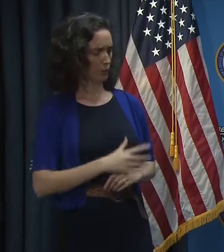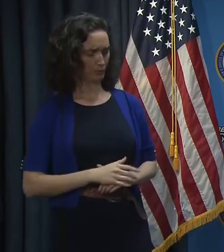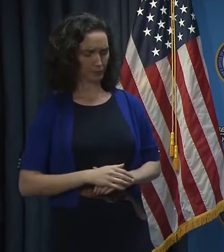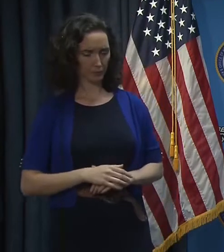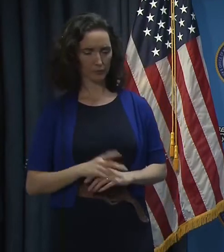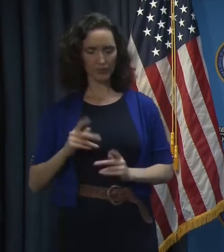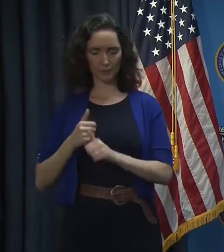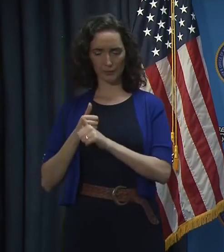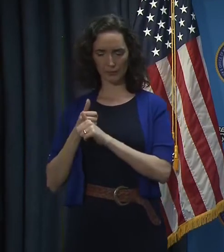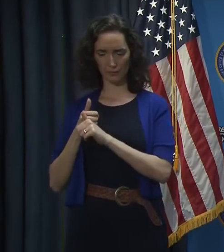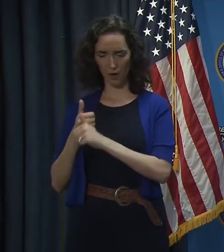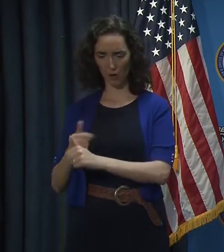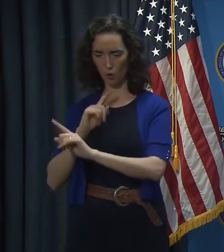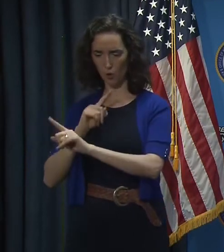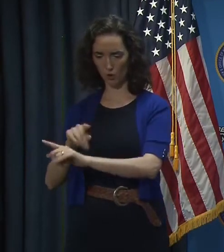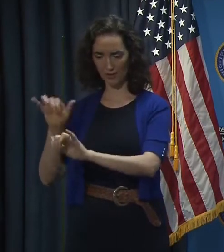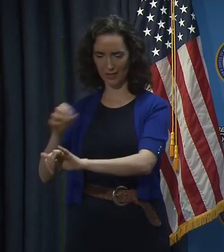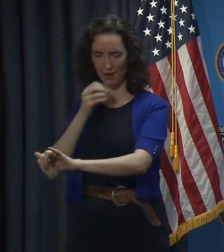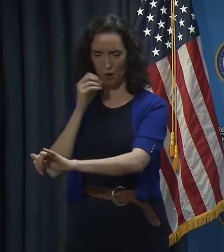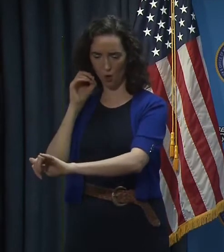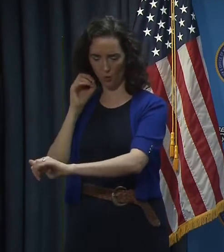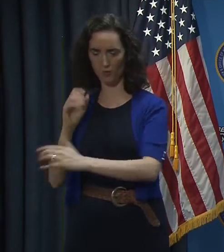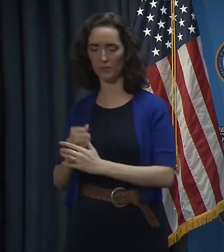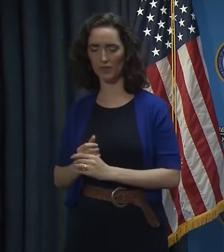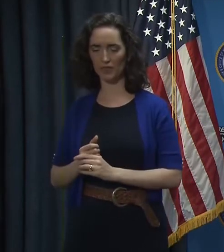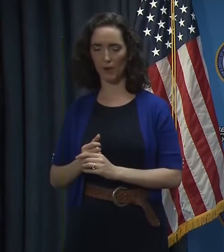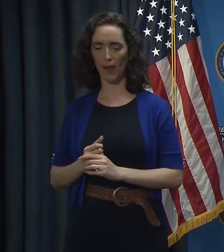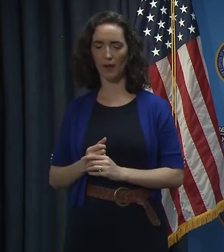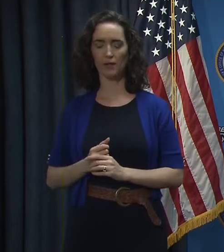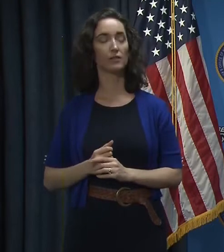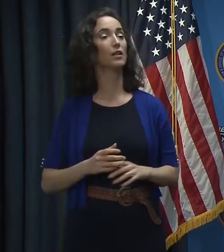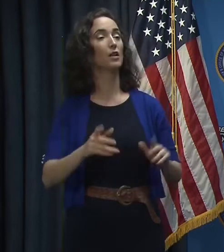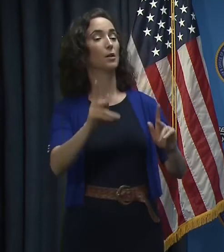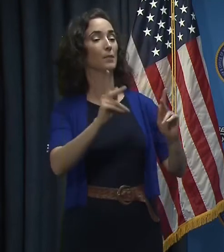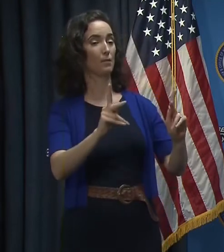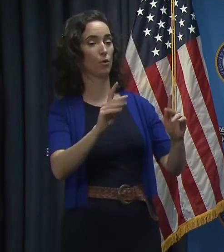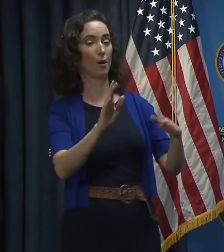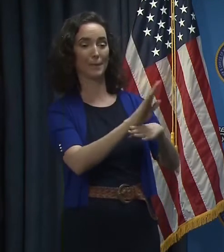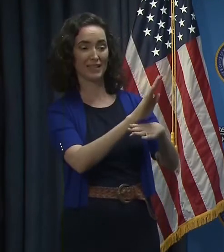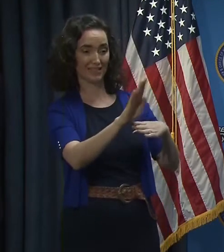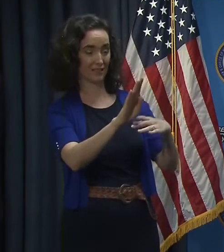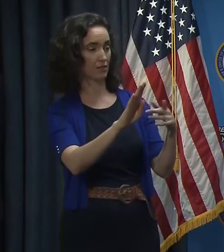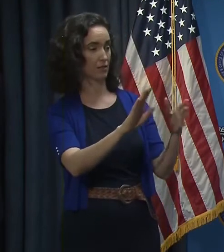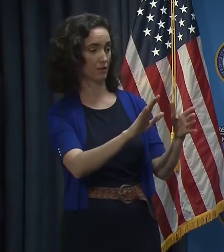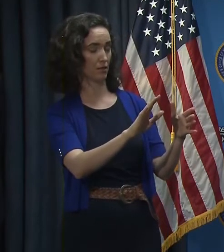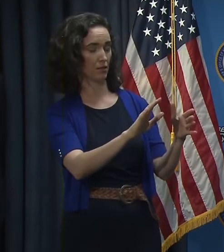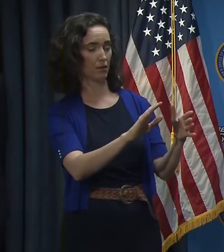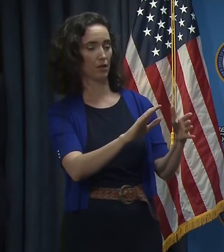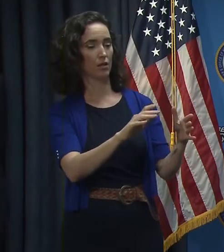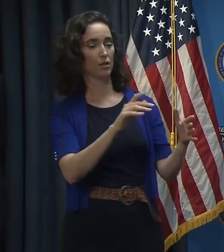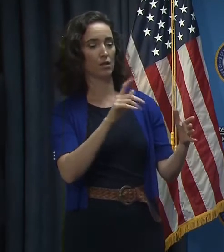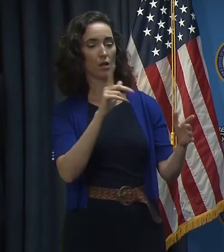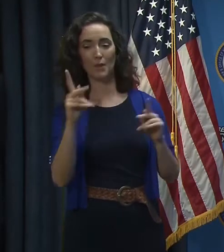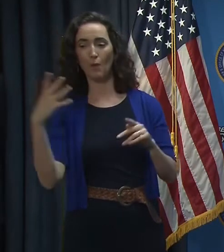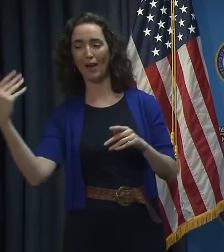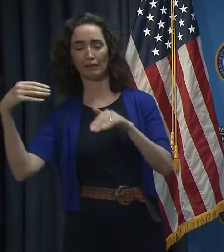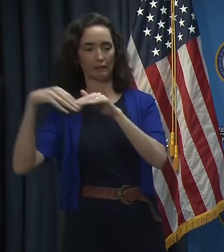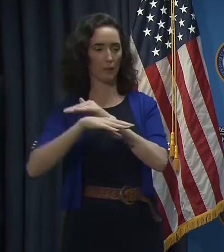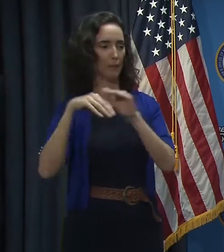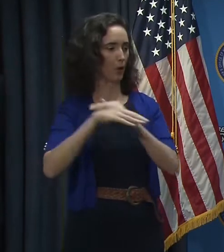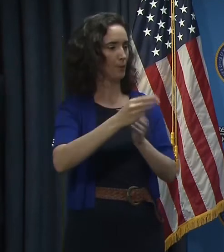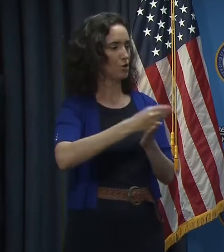current stay-at-home order. As far as the public-facing employers needing to wear masks, and then maybe the patio seating to eat,